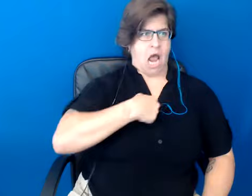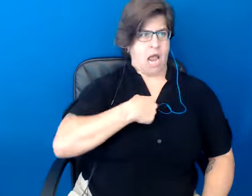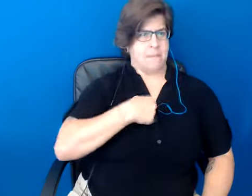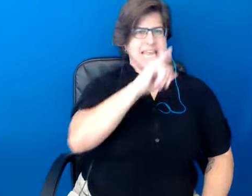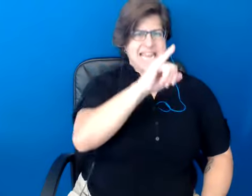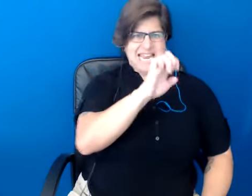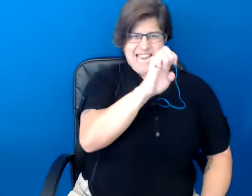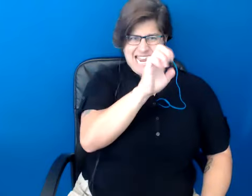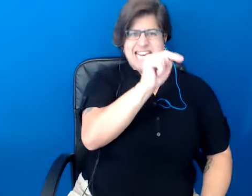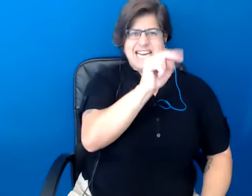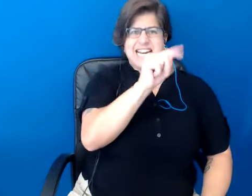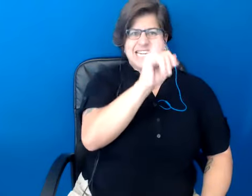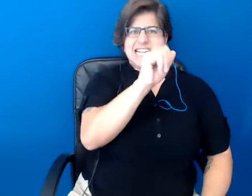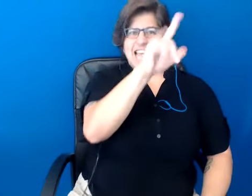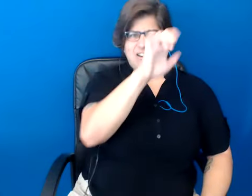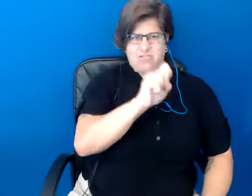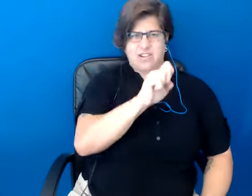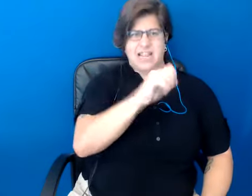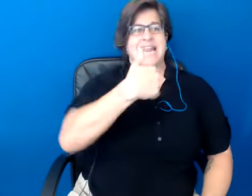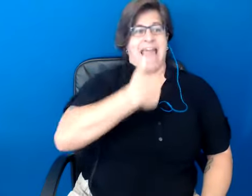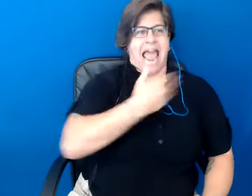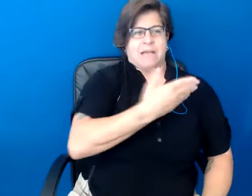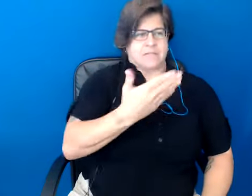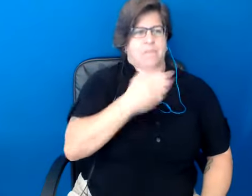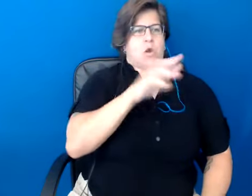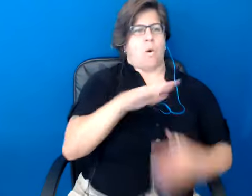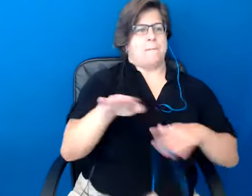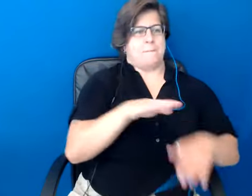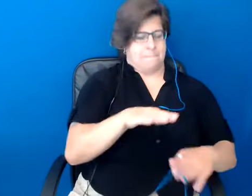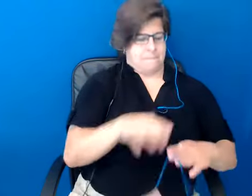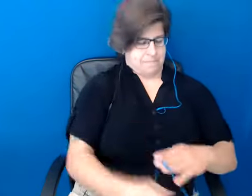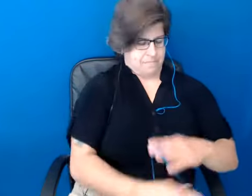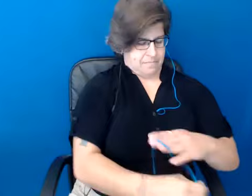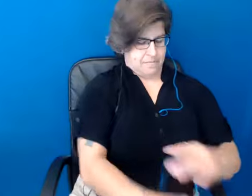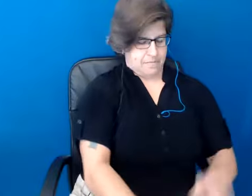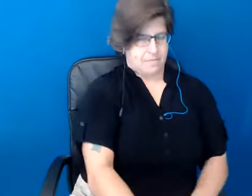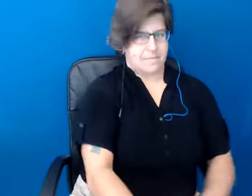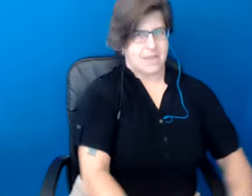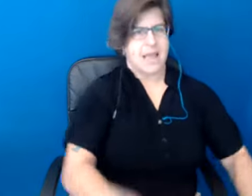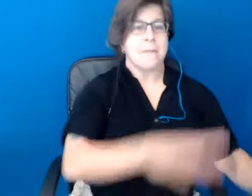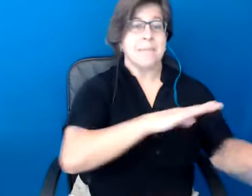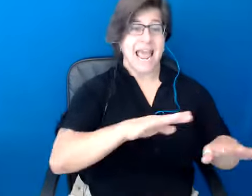right is an entitlement. I'm entitled to have something. I'm entitled to act a certain